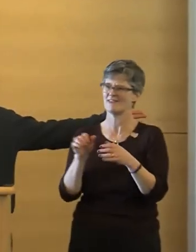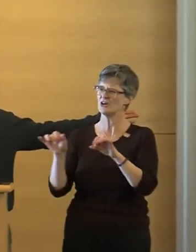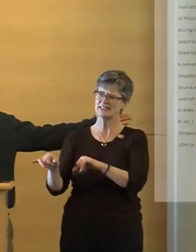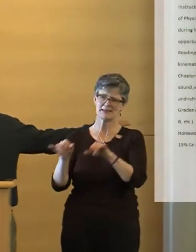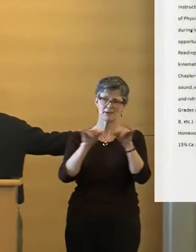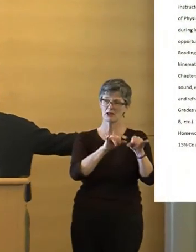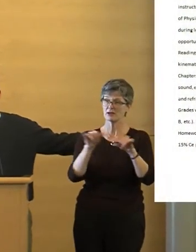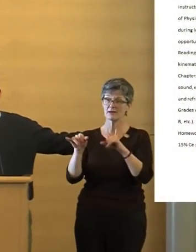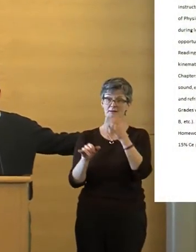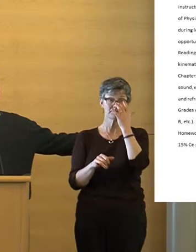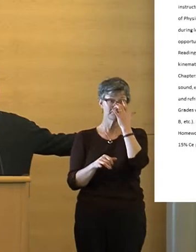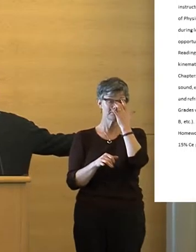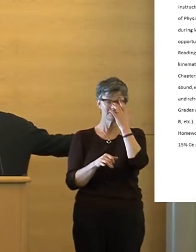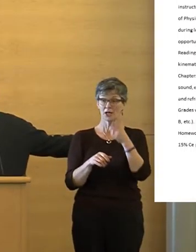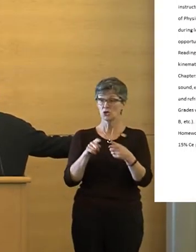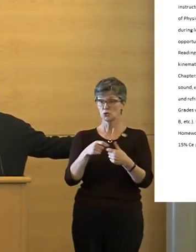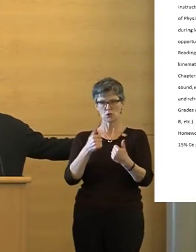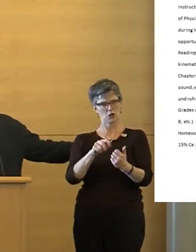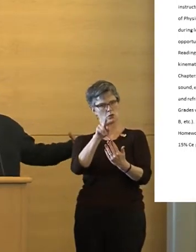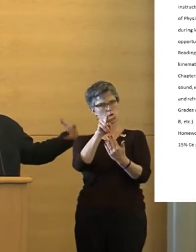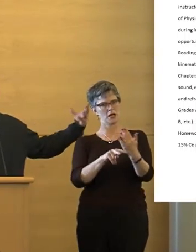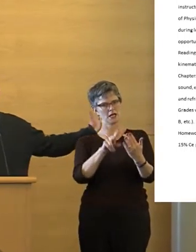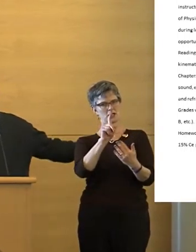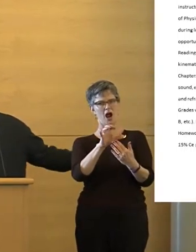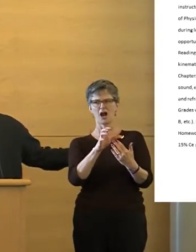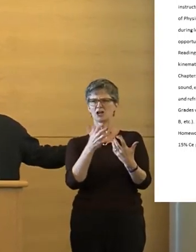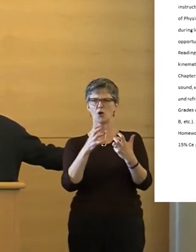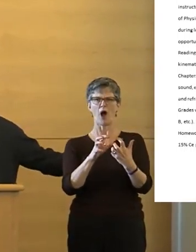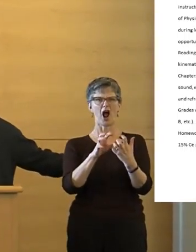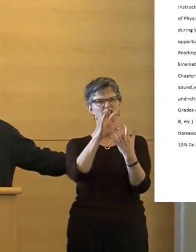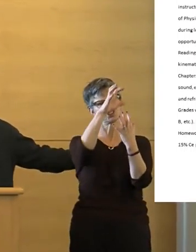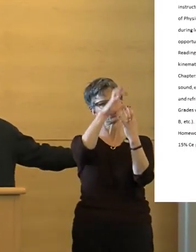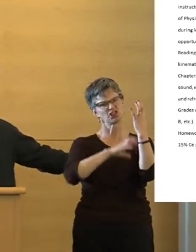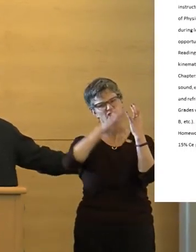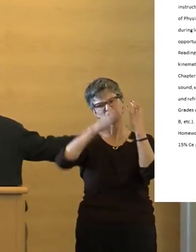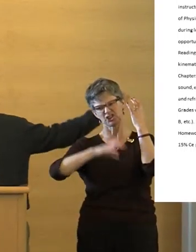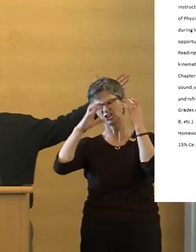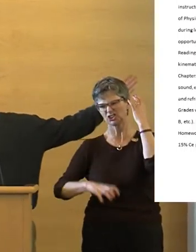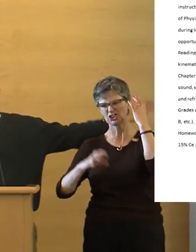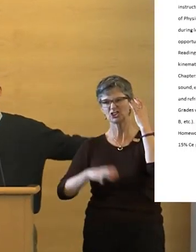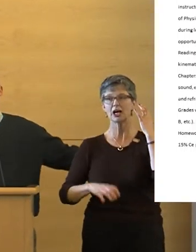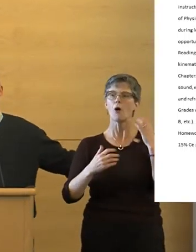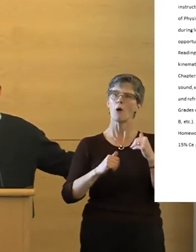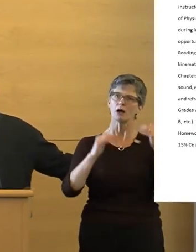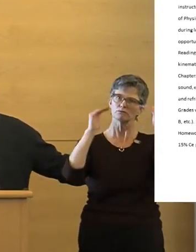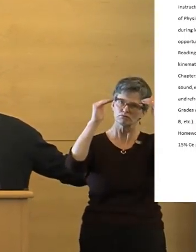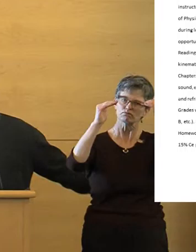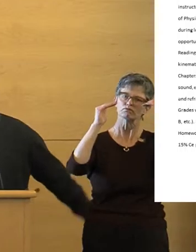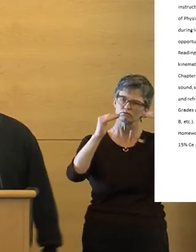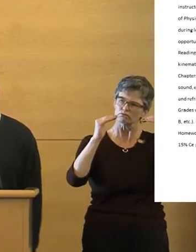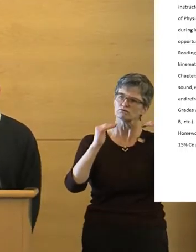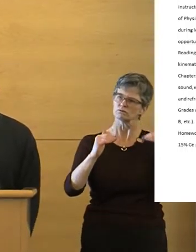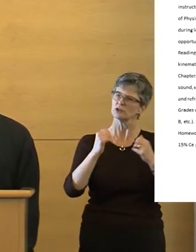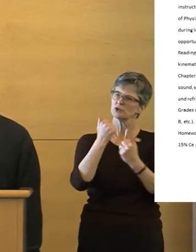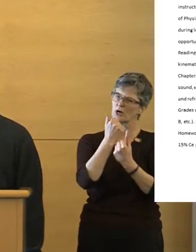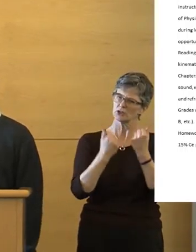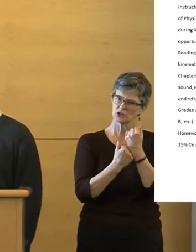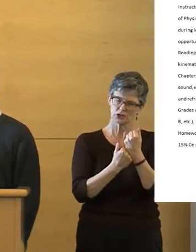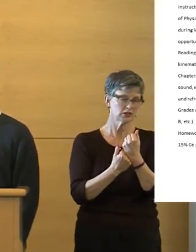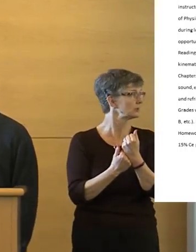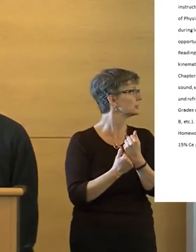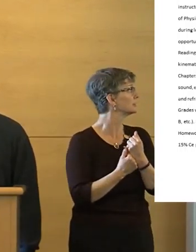plunge into PDF. And really, the issues with documents are the same as the issues with web pages.